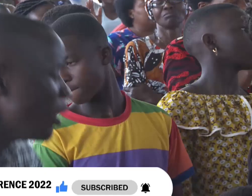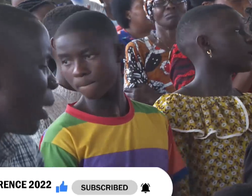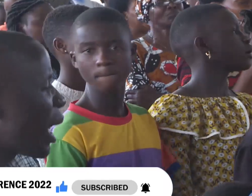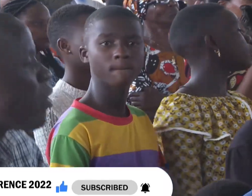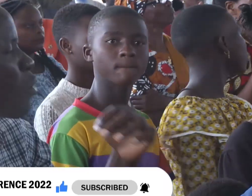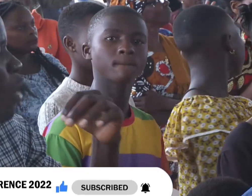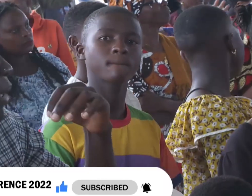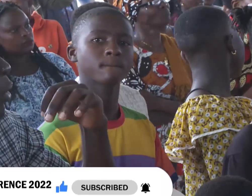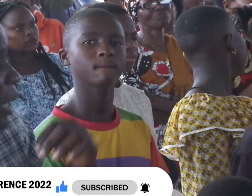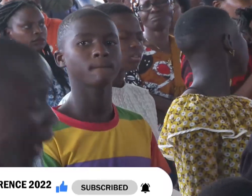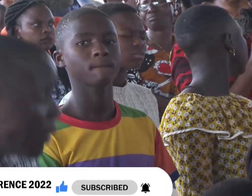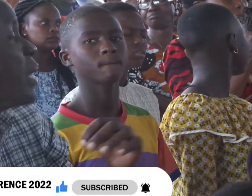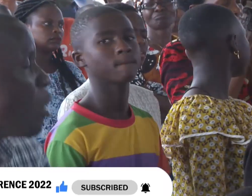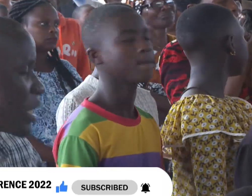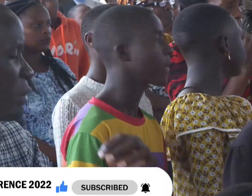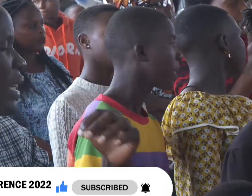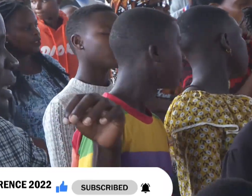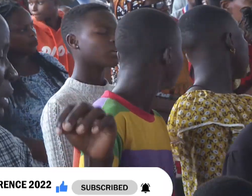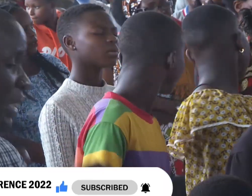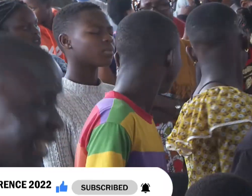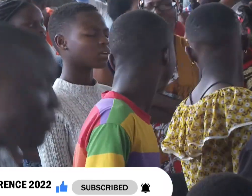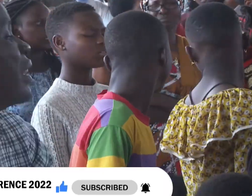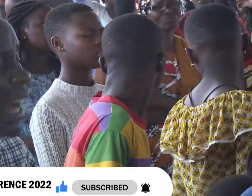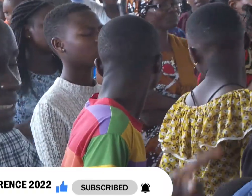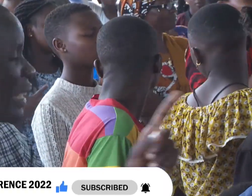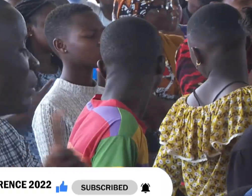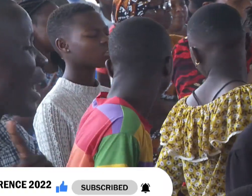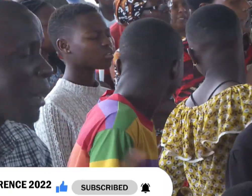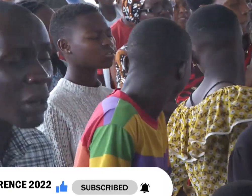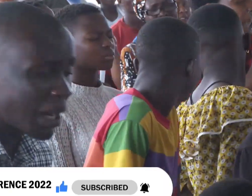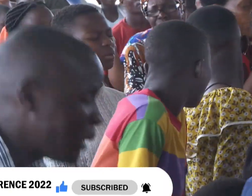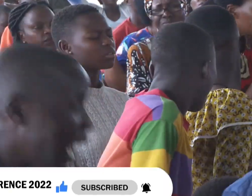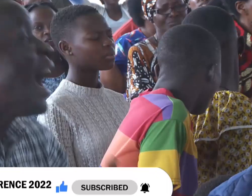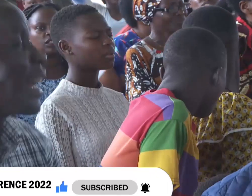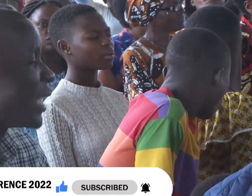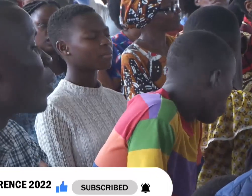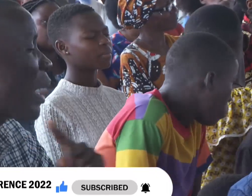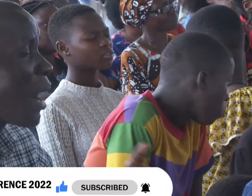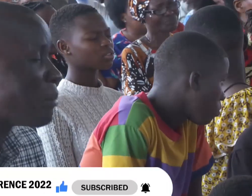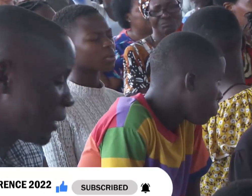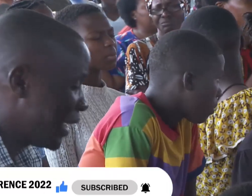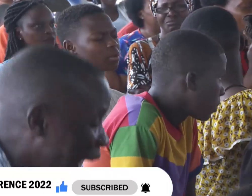Yesu mpitewo mu linnya lya Yesu mpitewo mu linnya lya Yesu